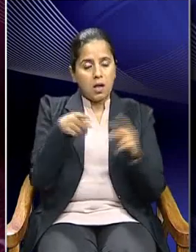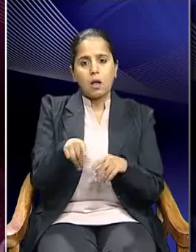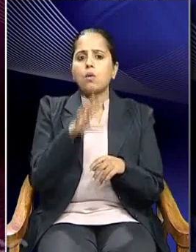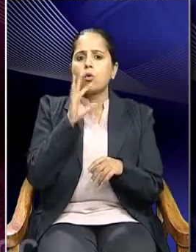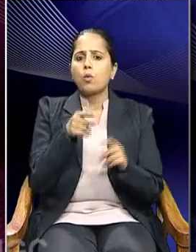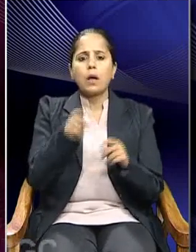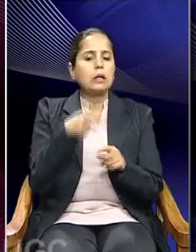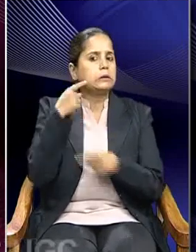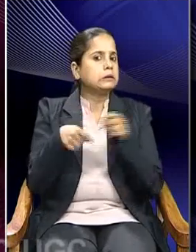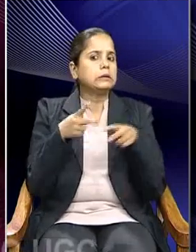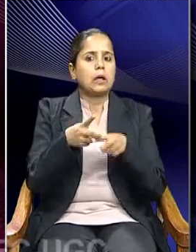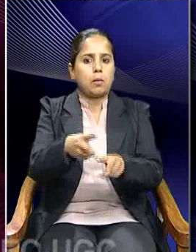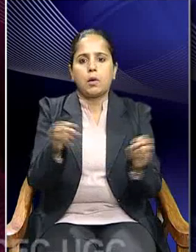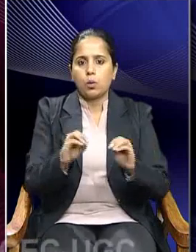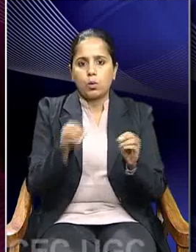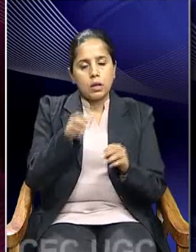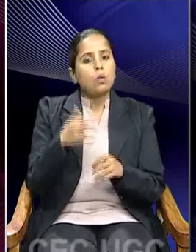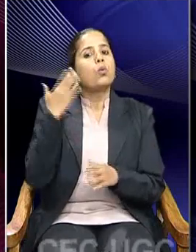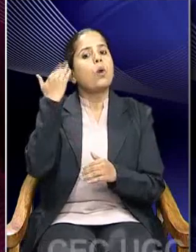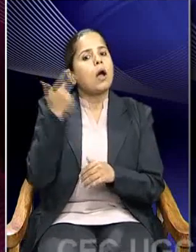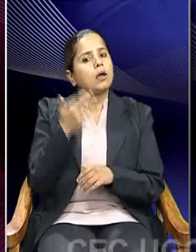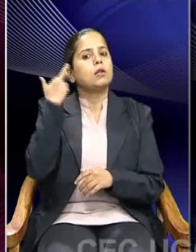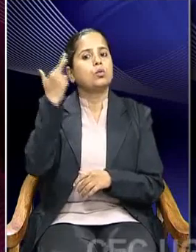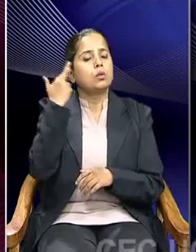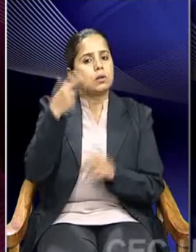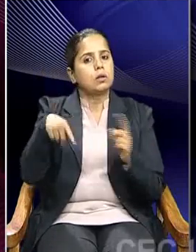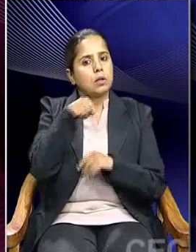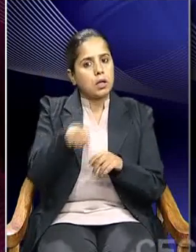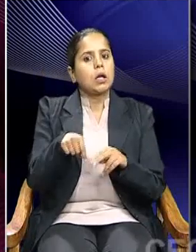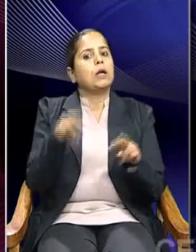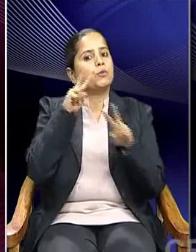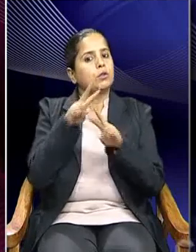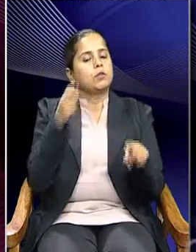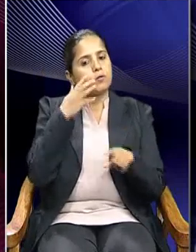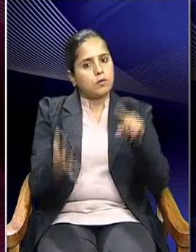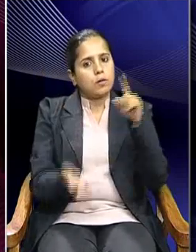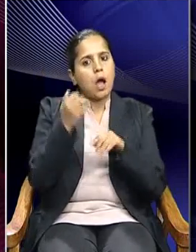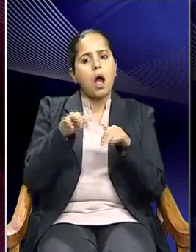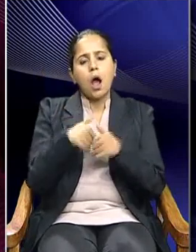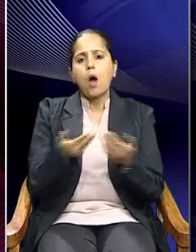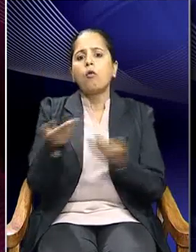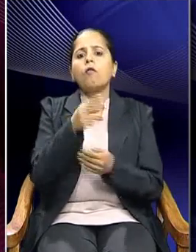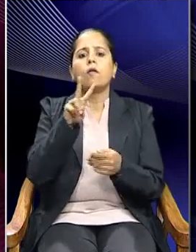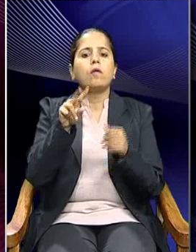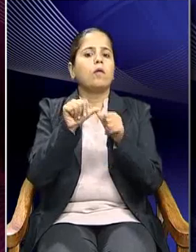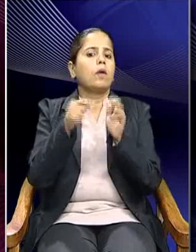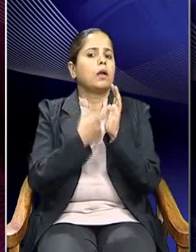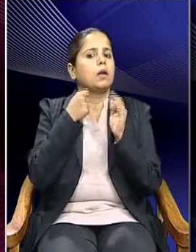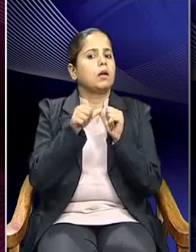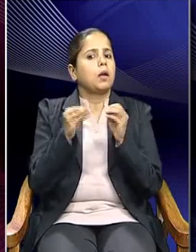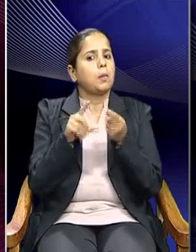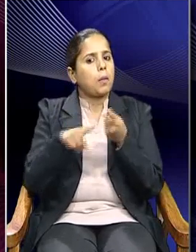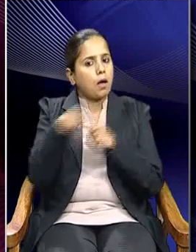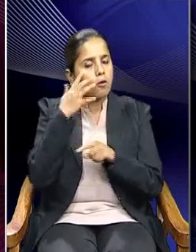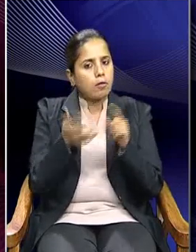not constant. And that is why the research, to find out how the variables are kind